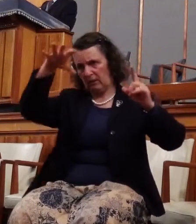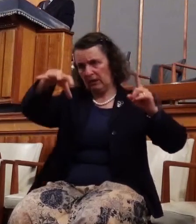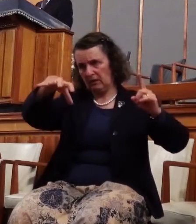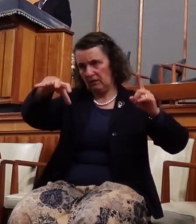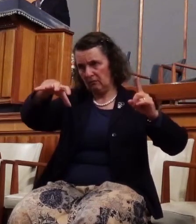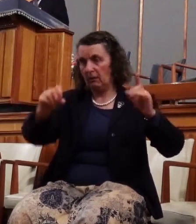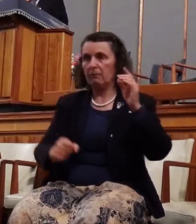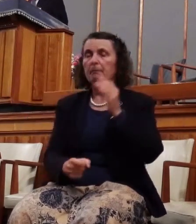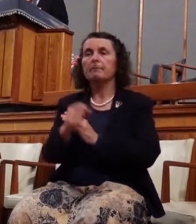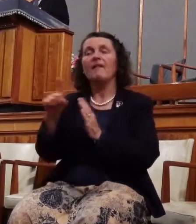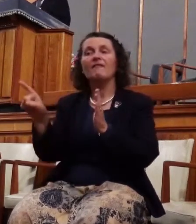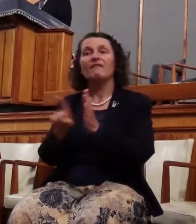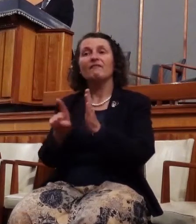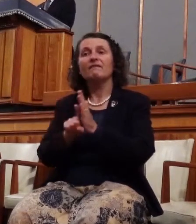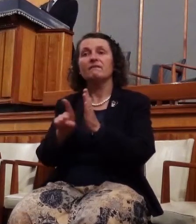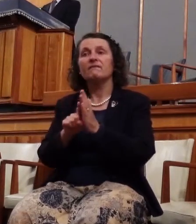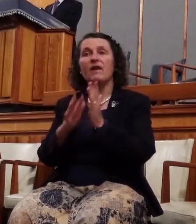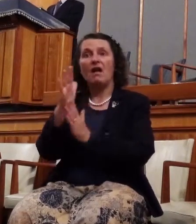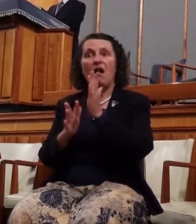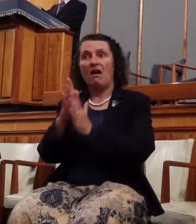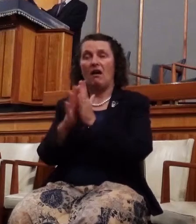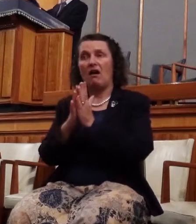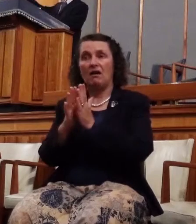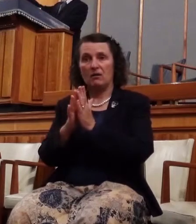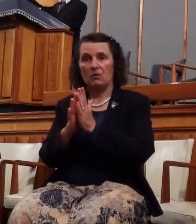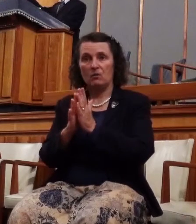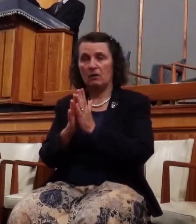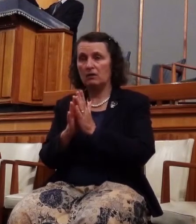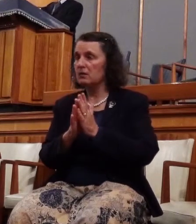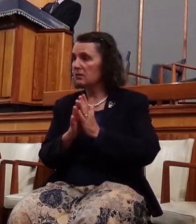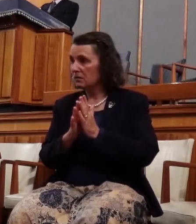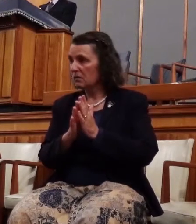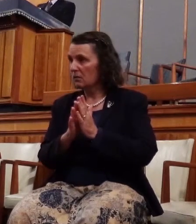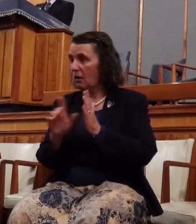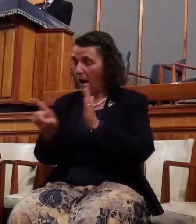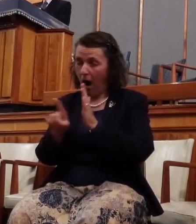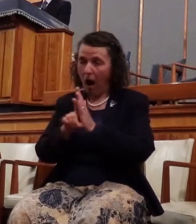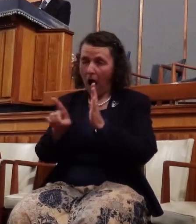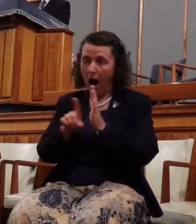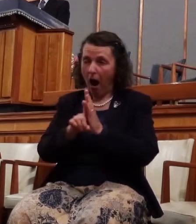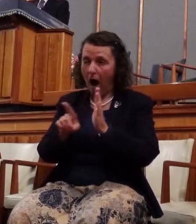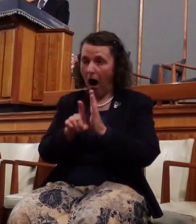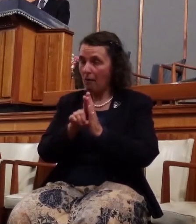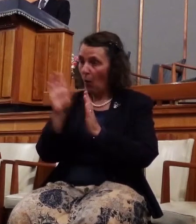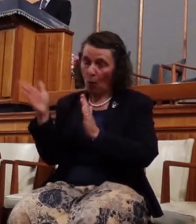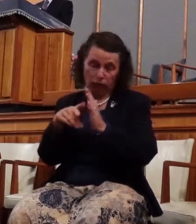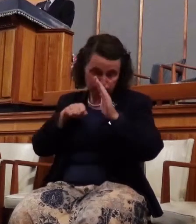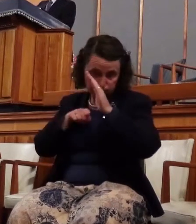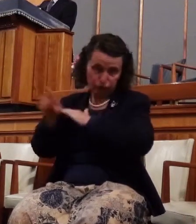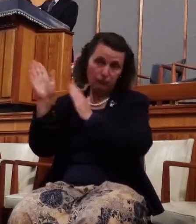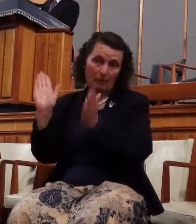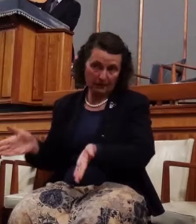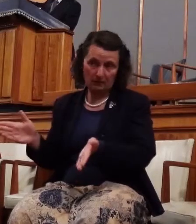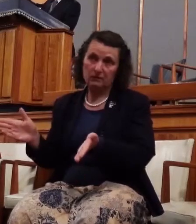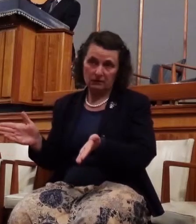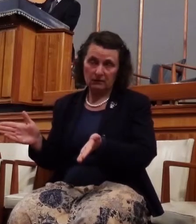alarm, fire alarm. And everyone, the alarm rang and everyone must leave the building.